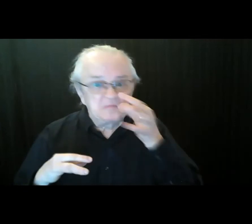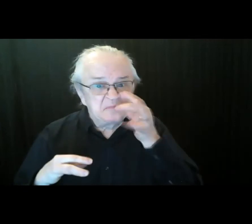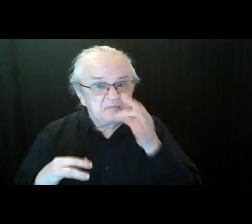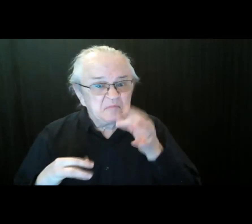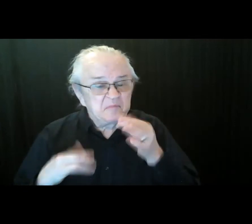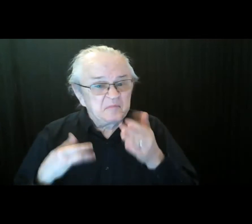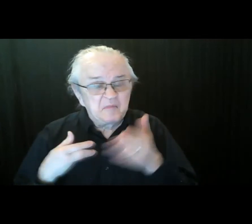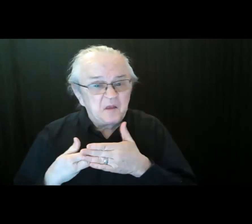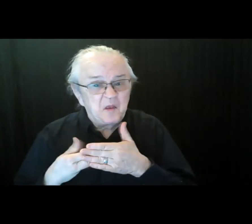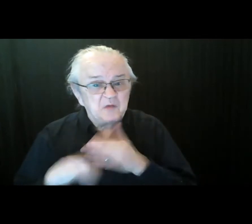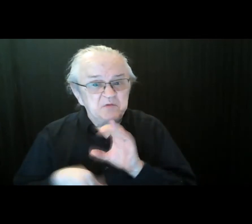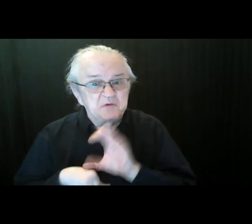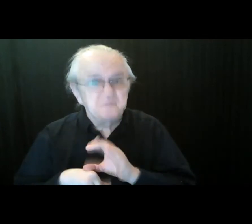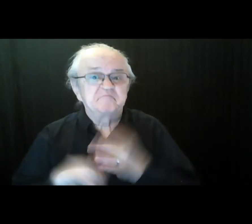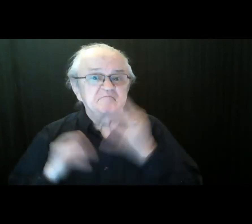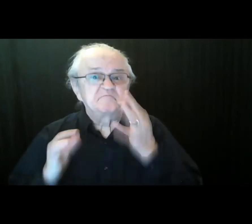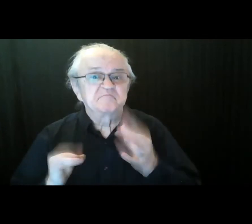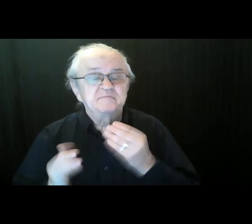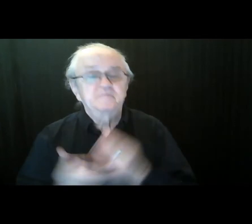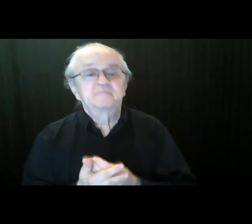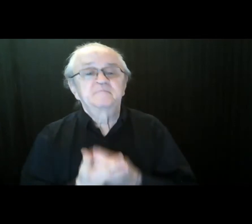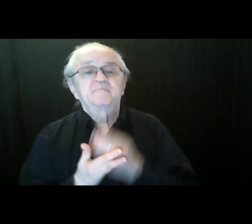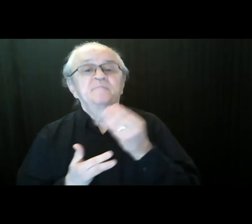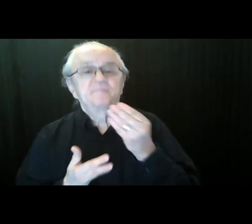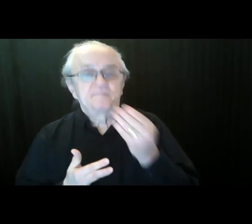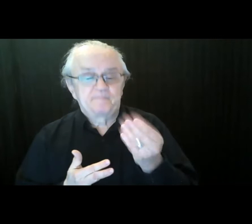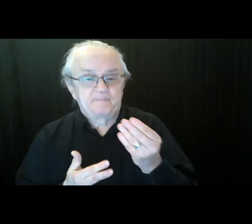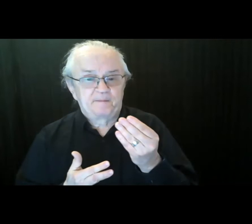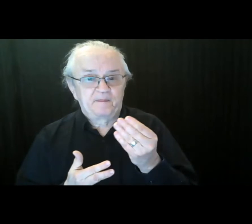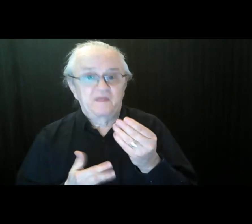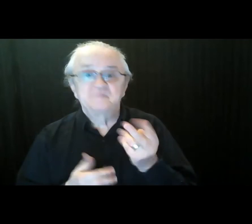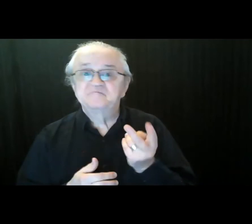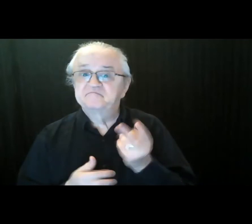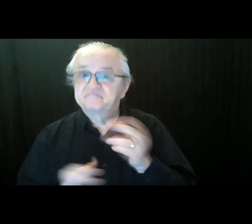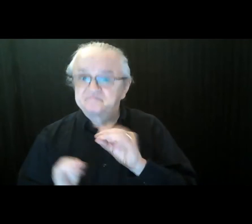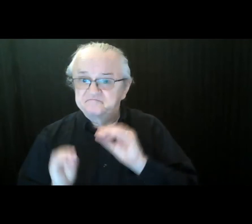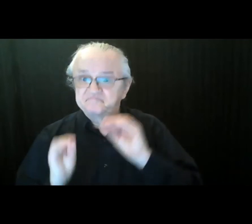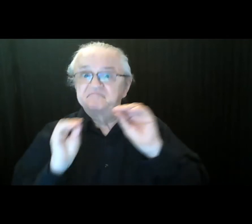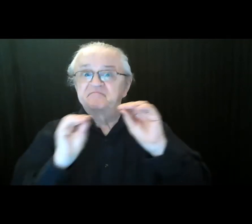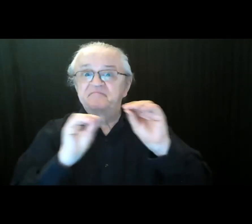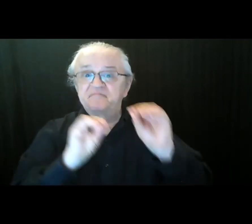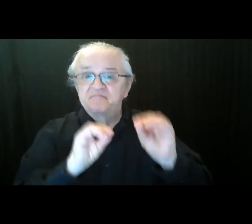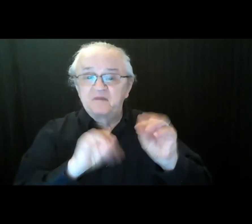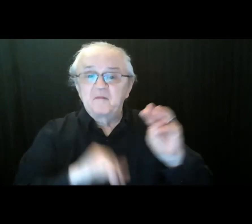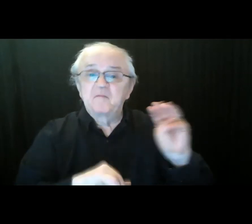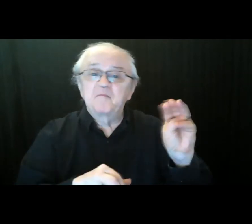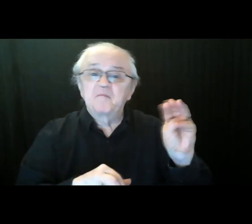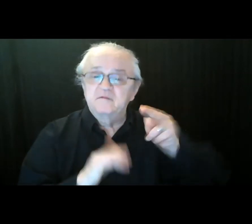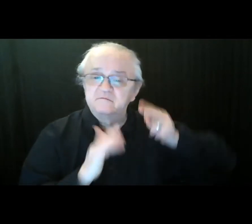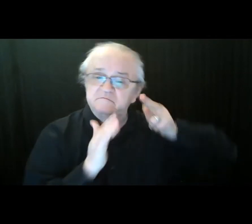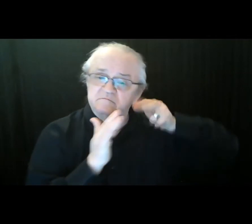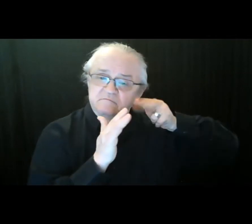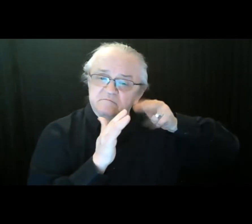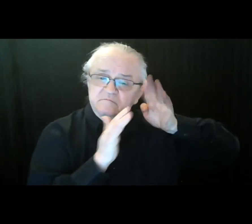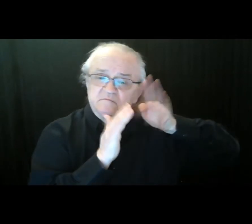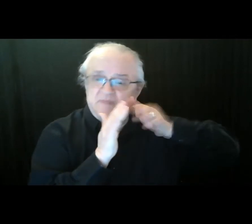would buy it. Well, they moved in, And Michael was a painter. He brought all his